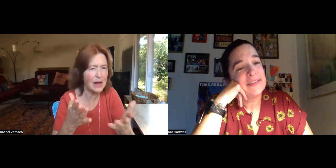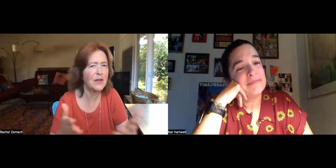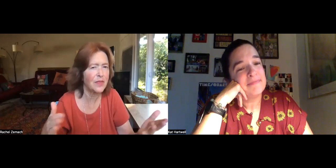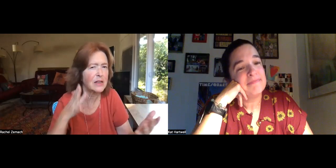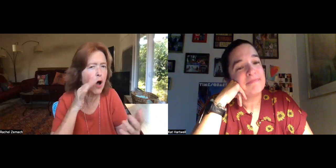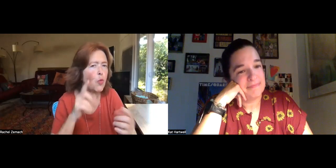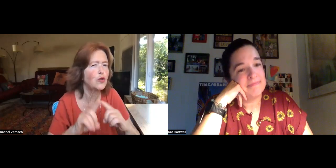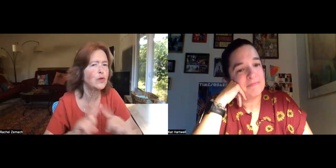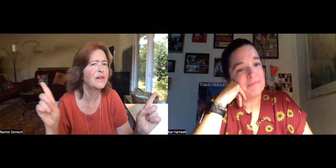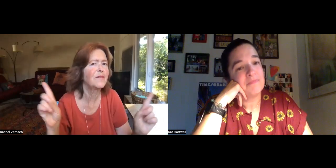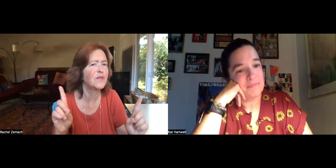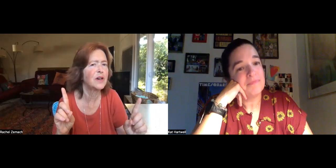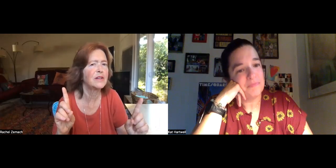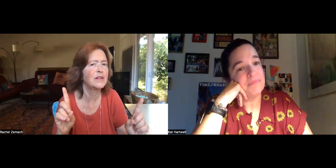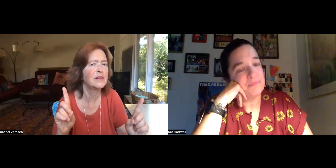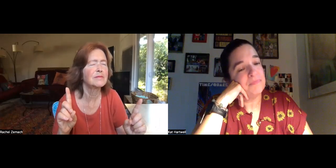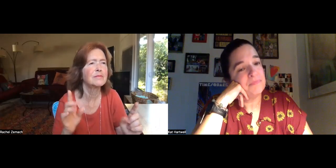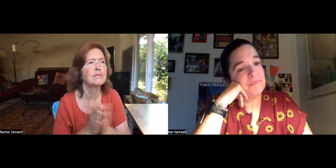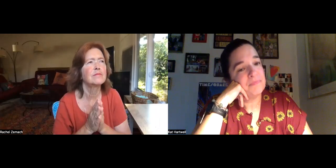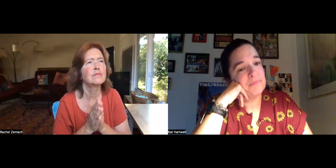Many things I would do different.